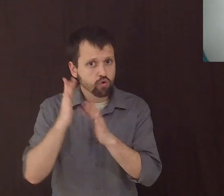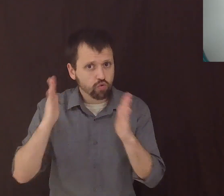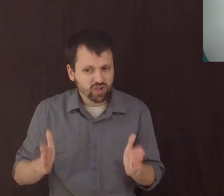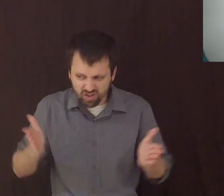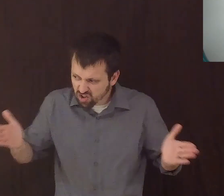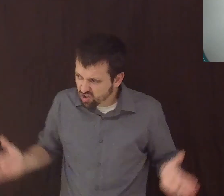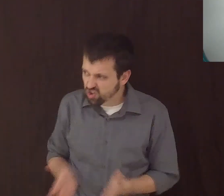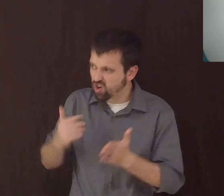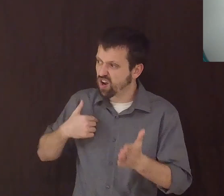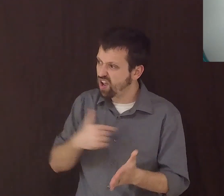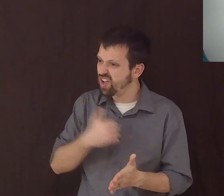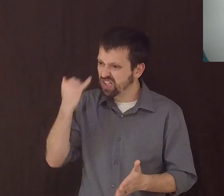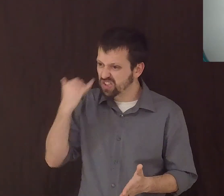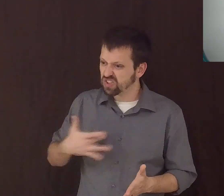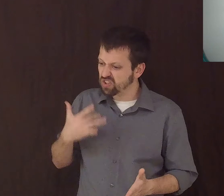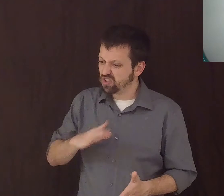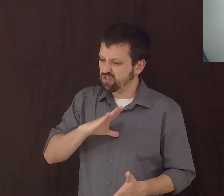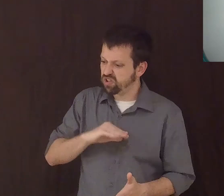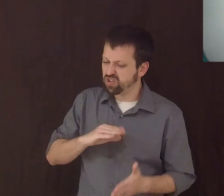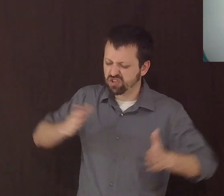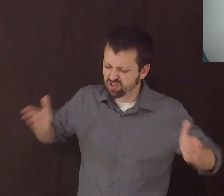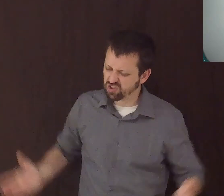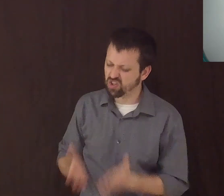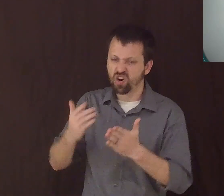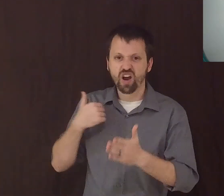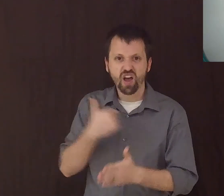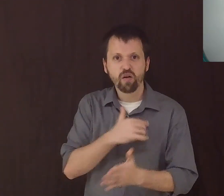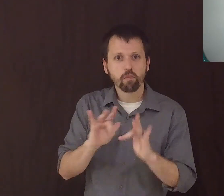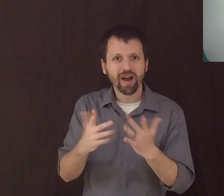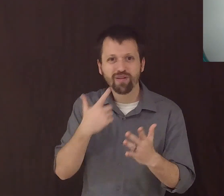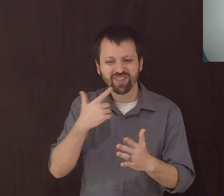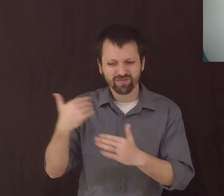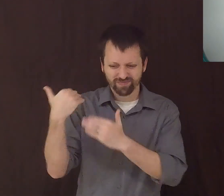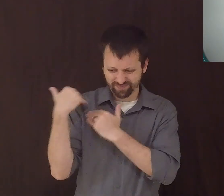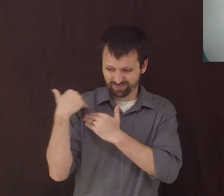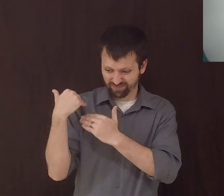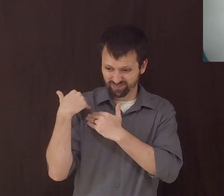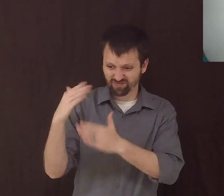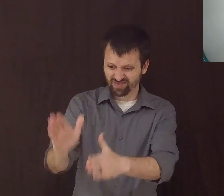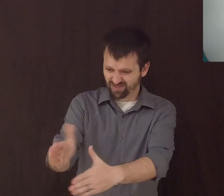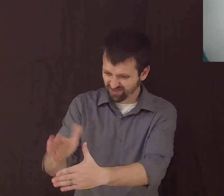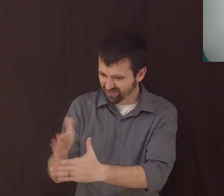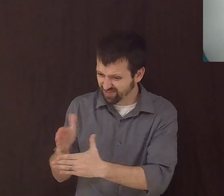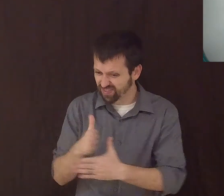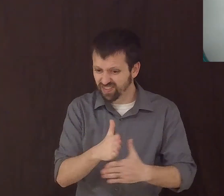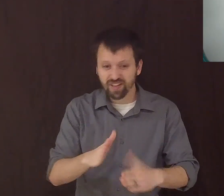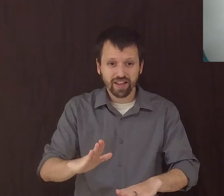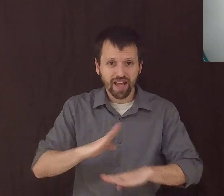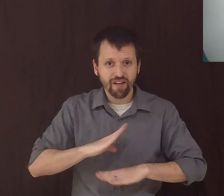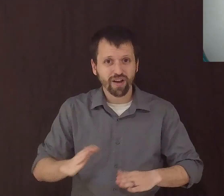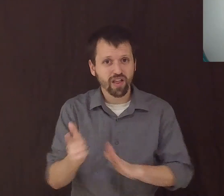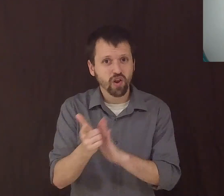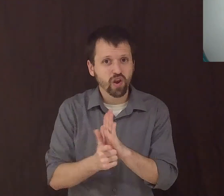right, to encourage us, right, when we need it. The Bible says, bear one another's burdens. right? And so fulfill the law of Christ. So